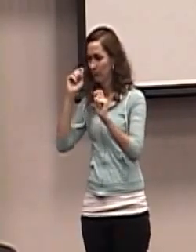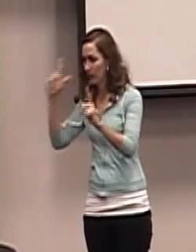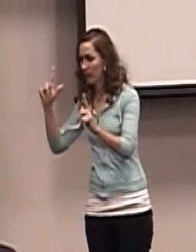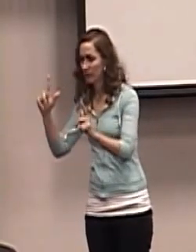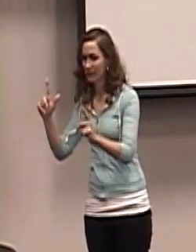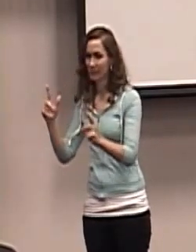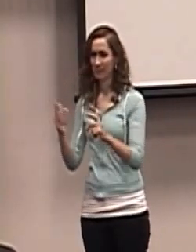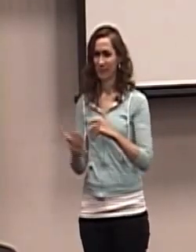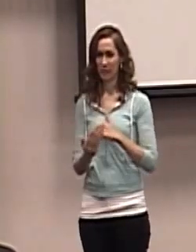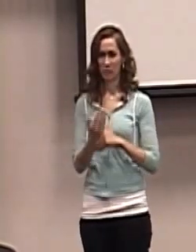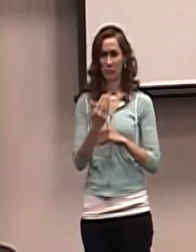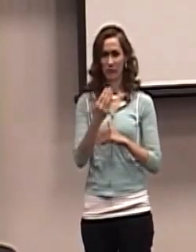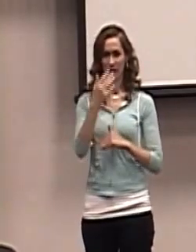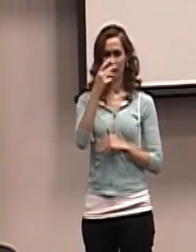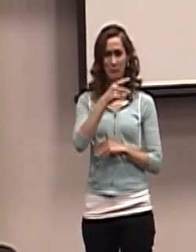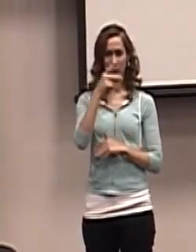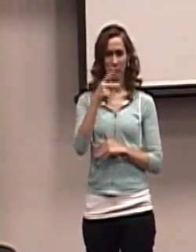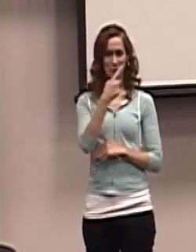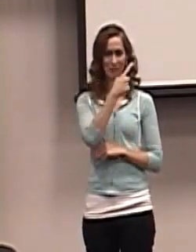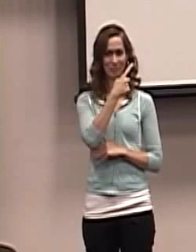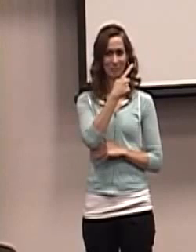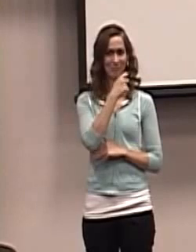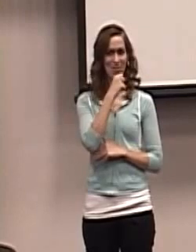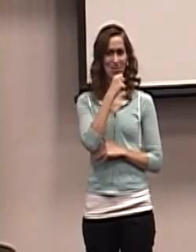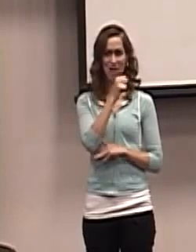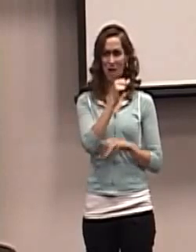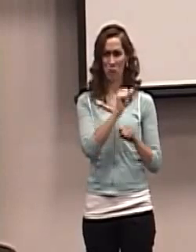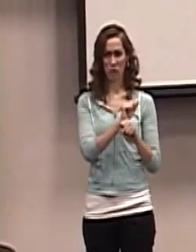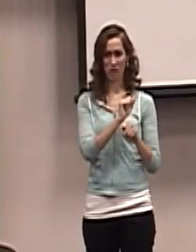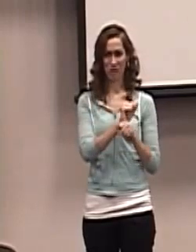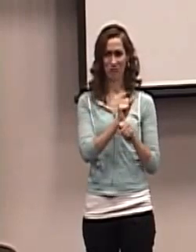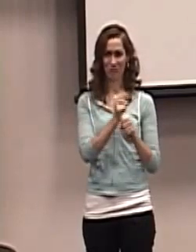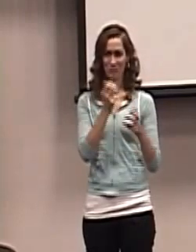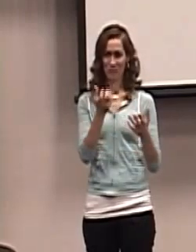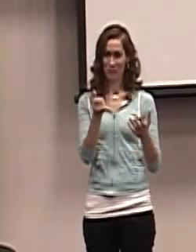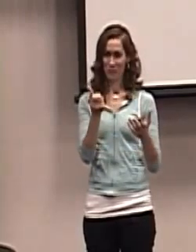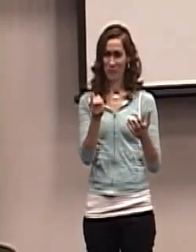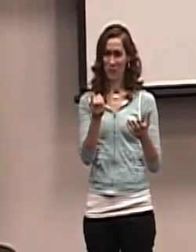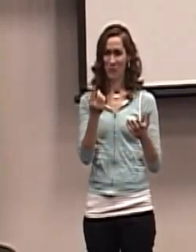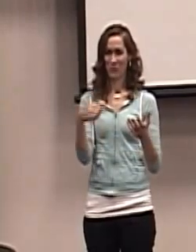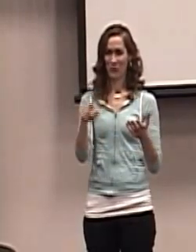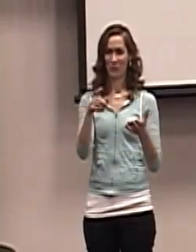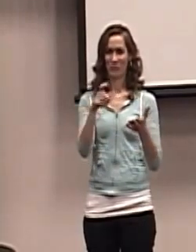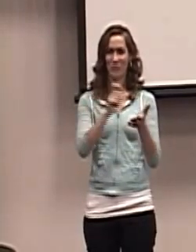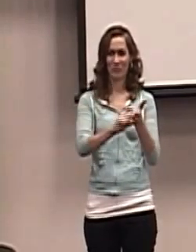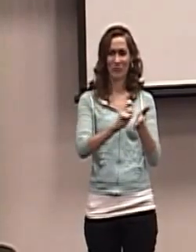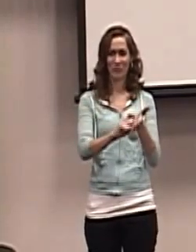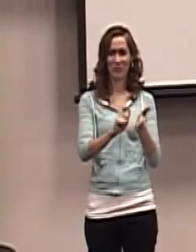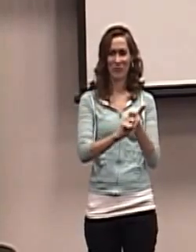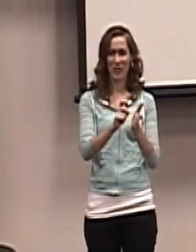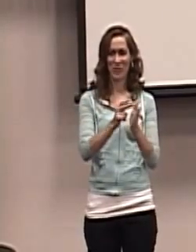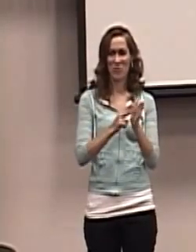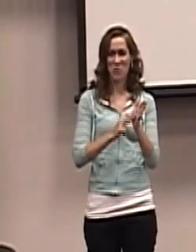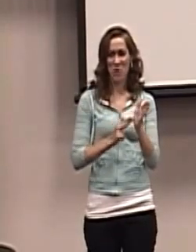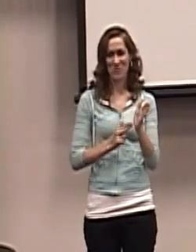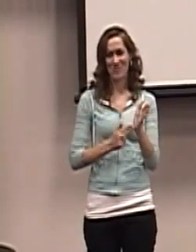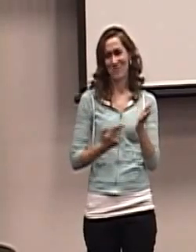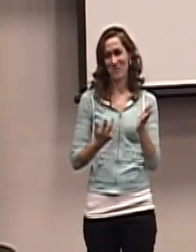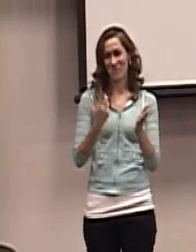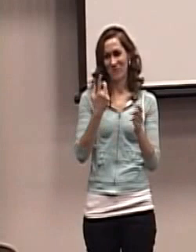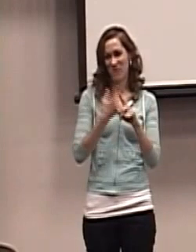morning. Therefore, you get to take a lot of notes based on what I say, not what you see.